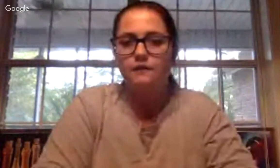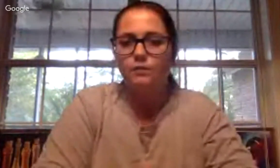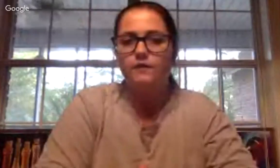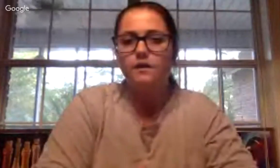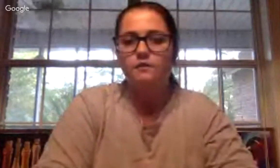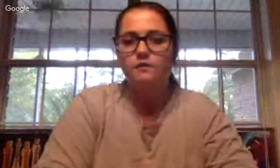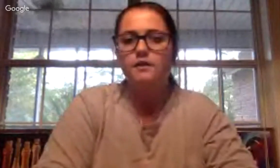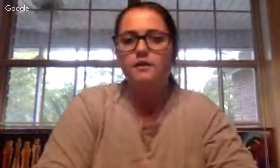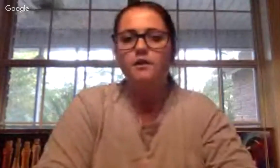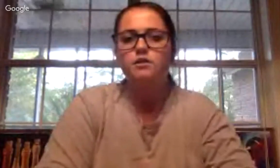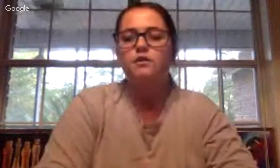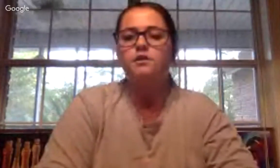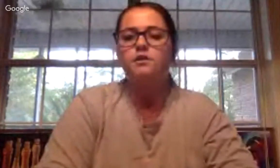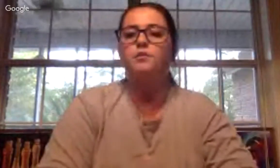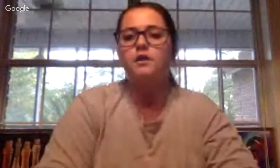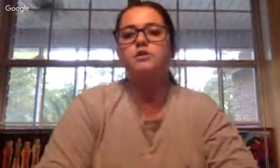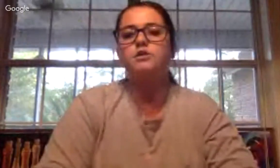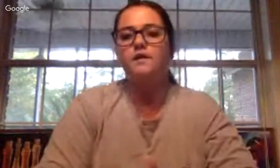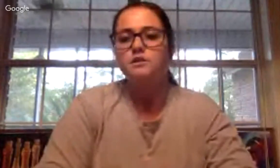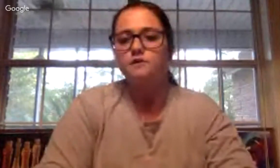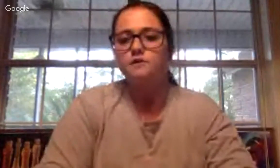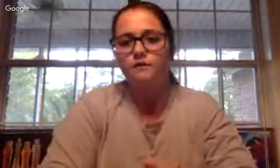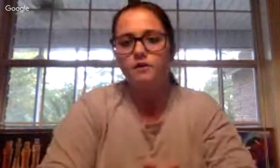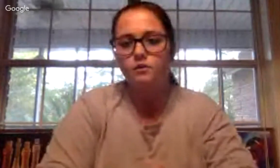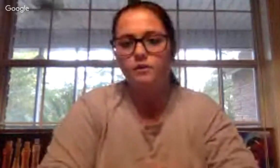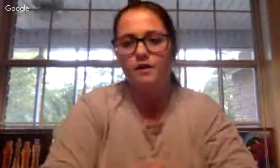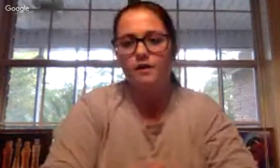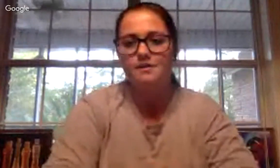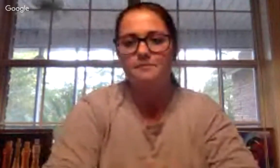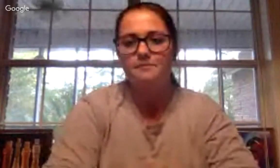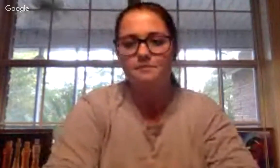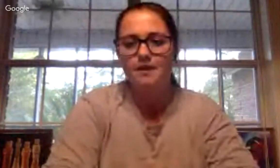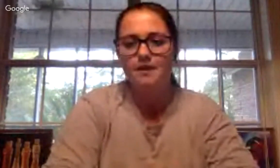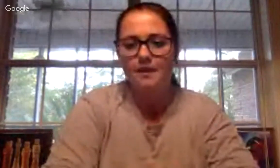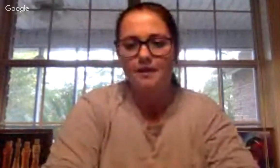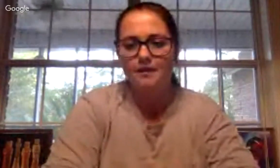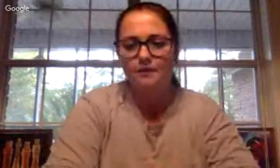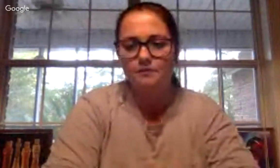form of an augmentative and alternative communication device for individuals with autism. Thank you.